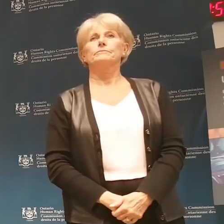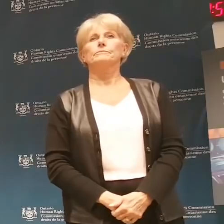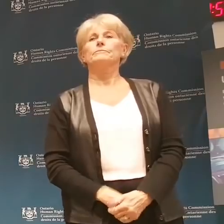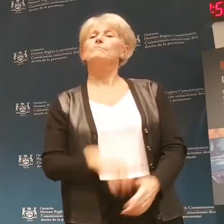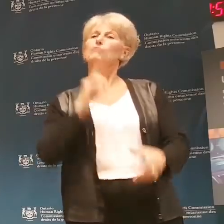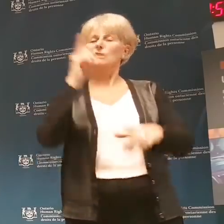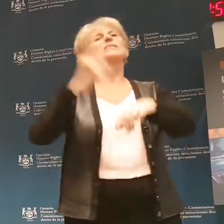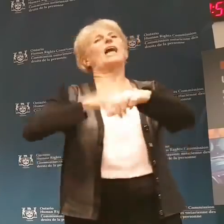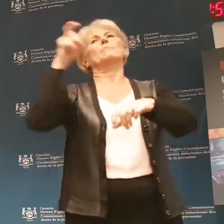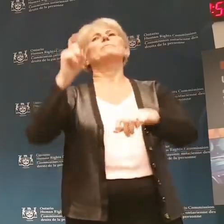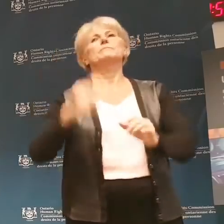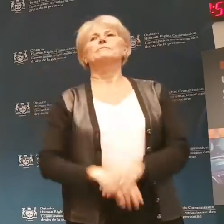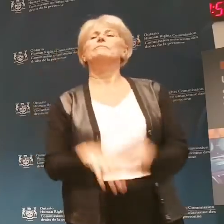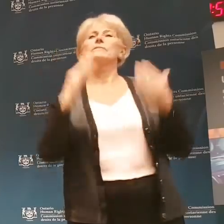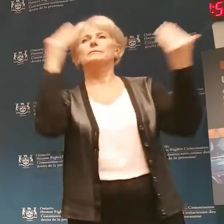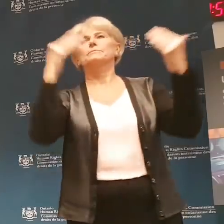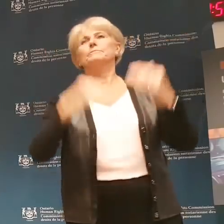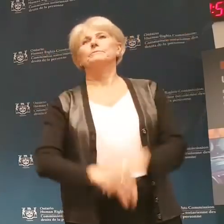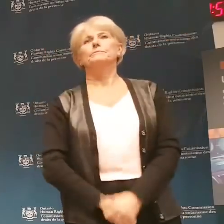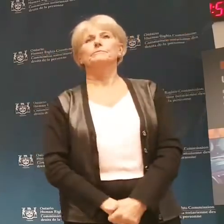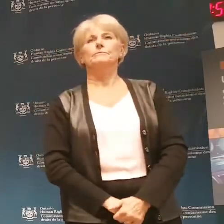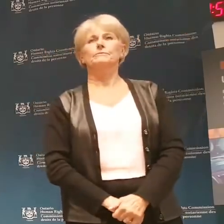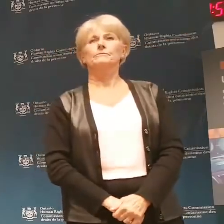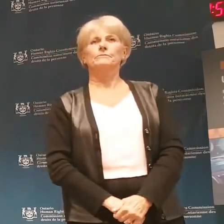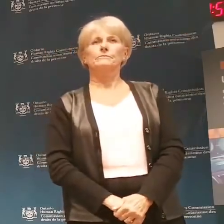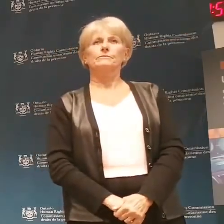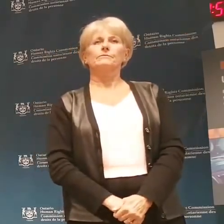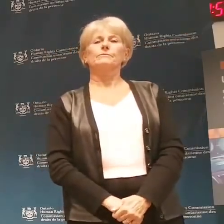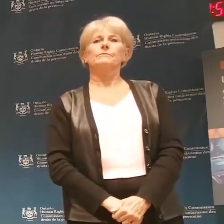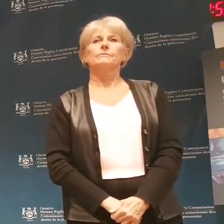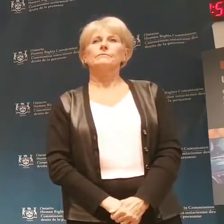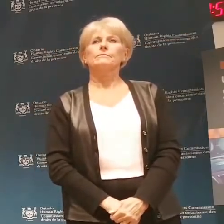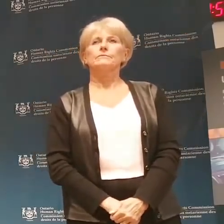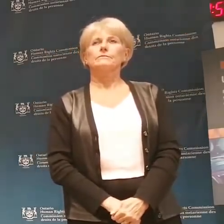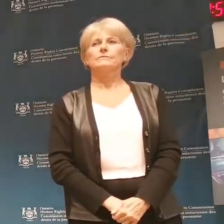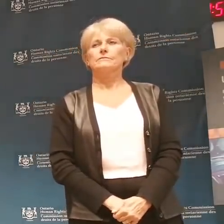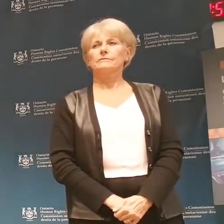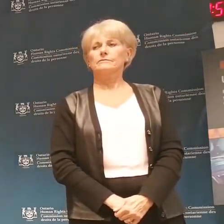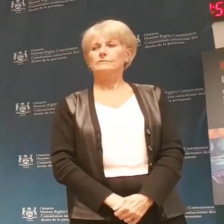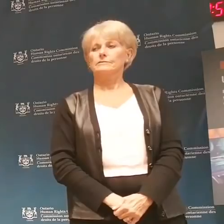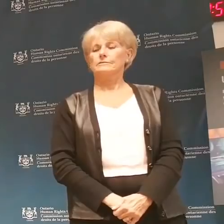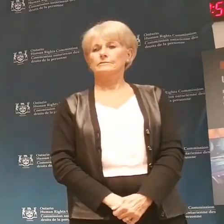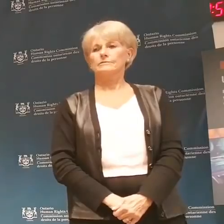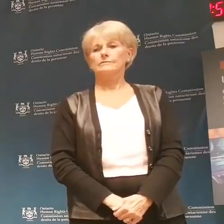It is time. Thank you. Yes.